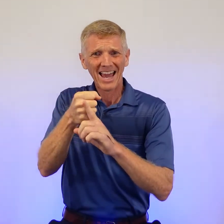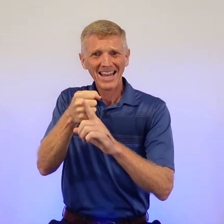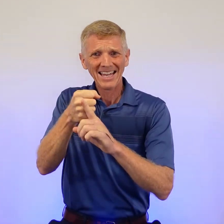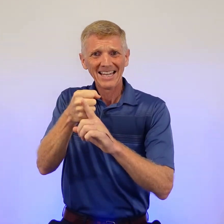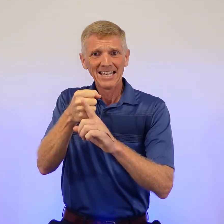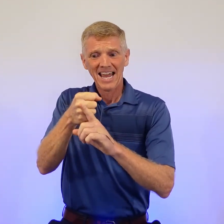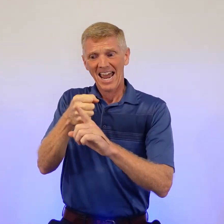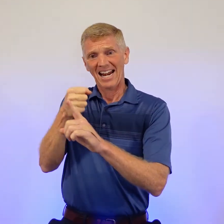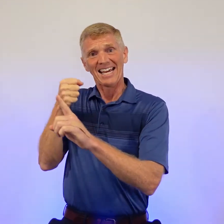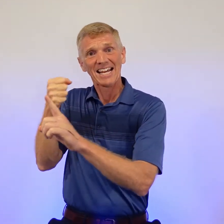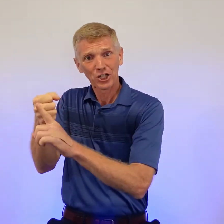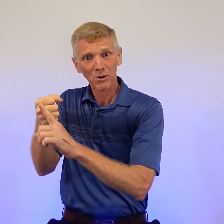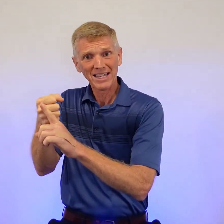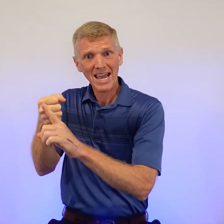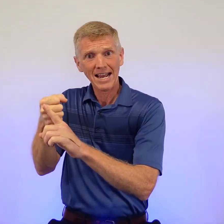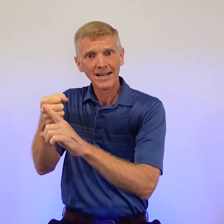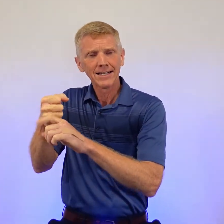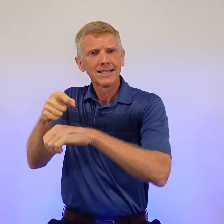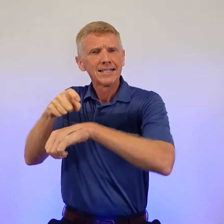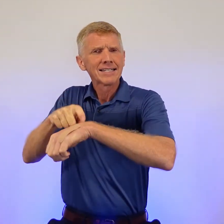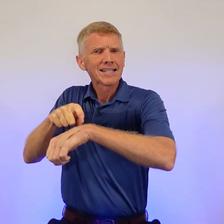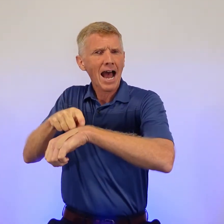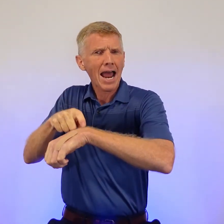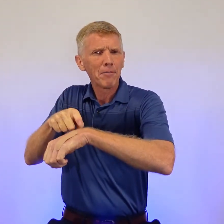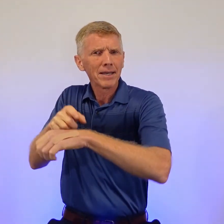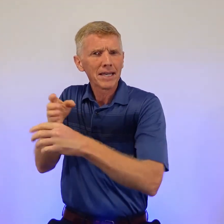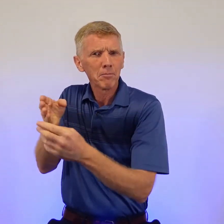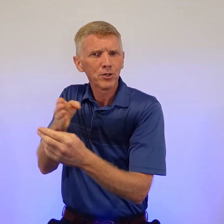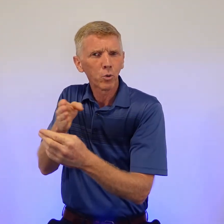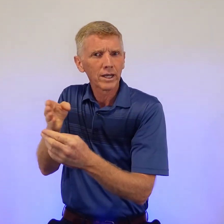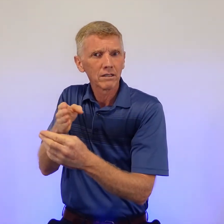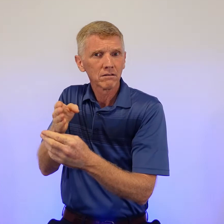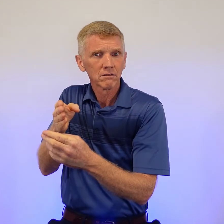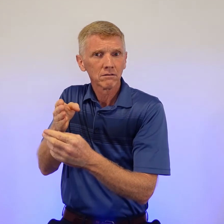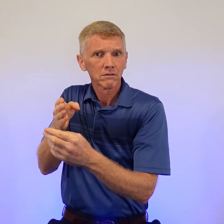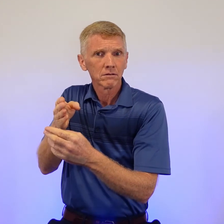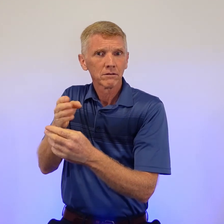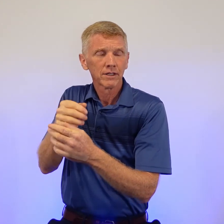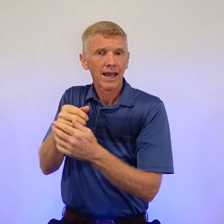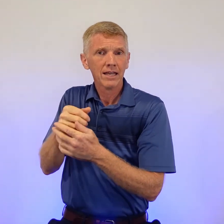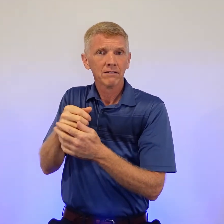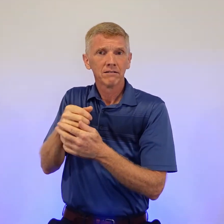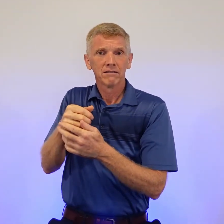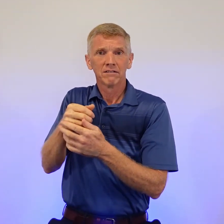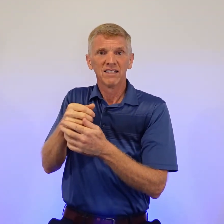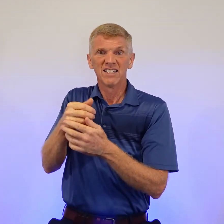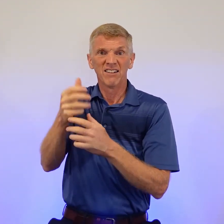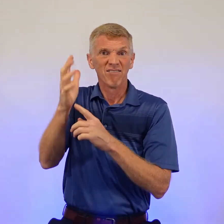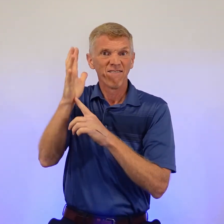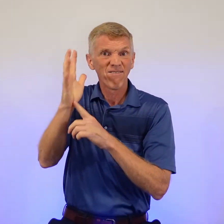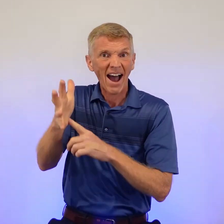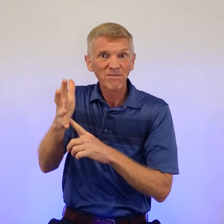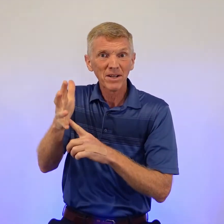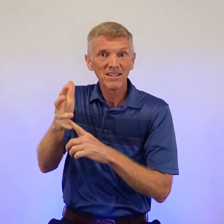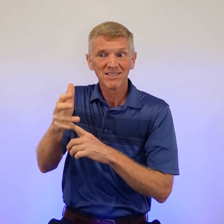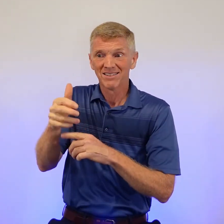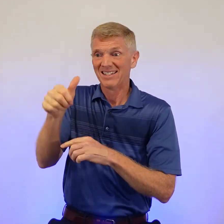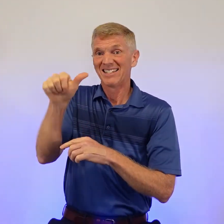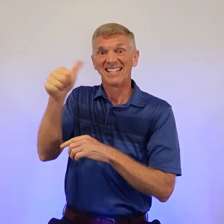okay? And it hits you again, time in between, okay? Is it 5 minutes? Is it